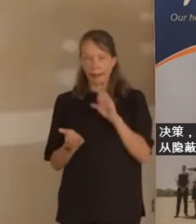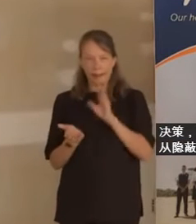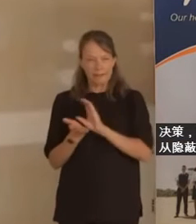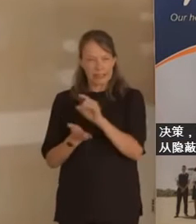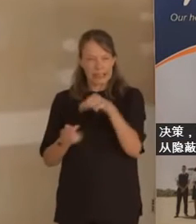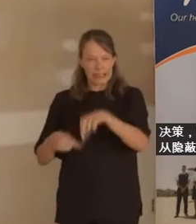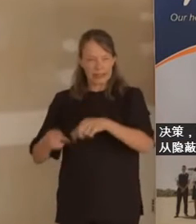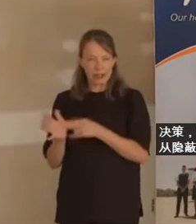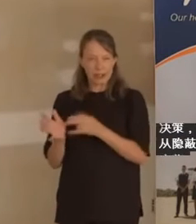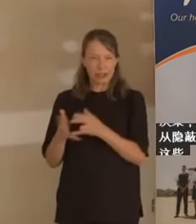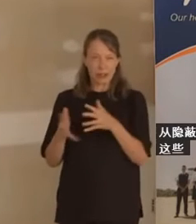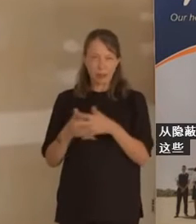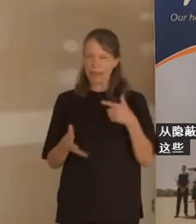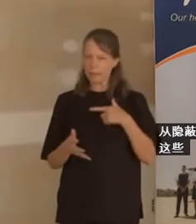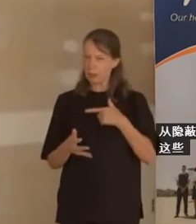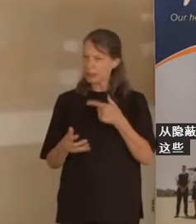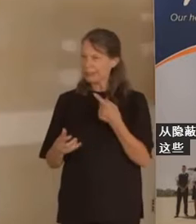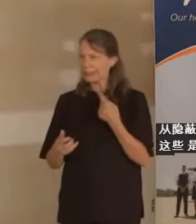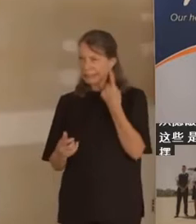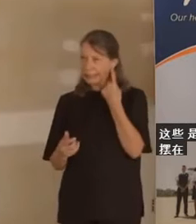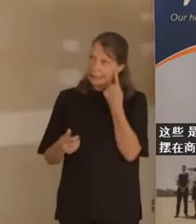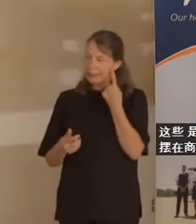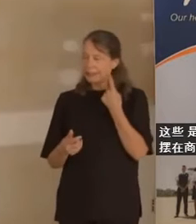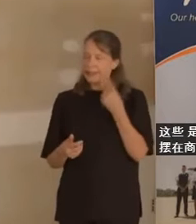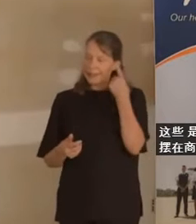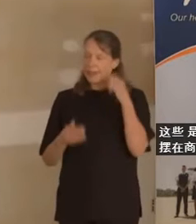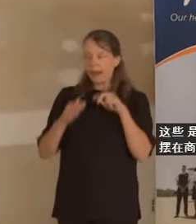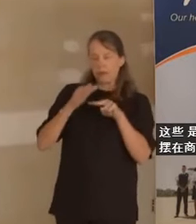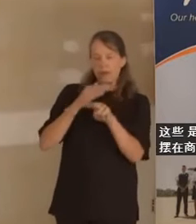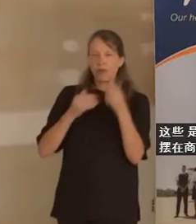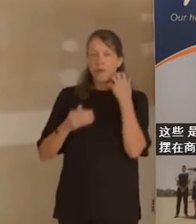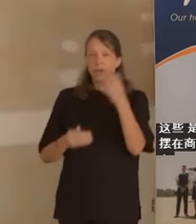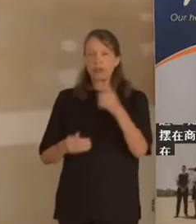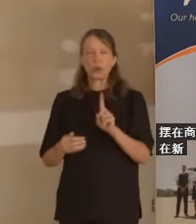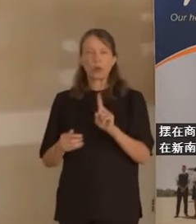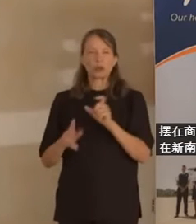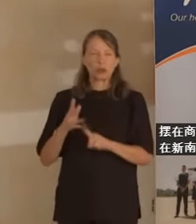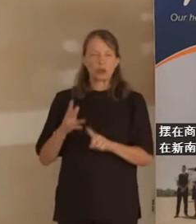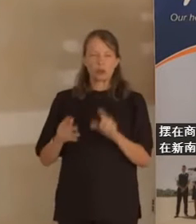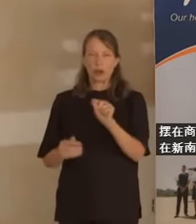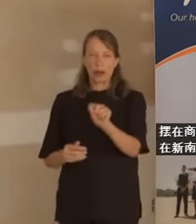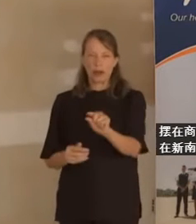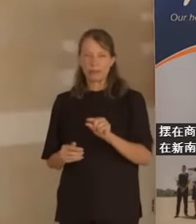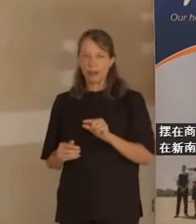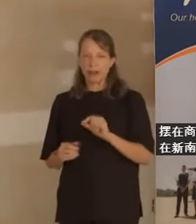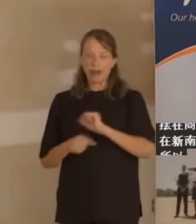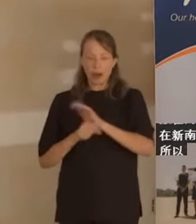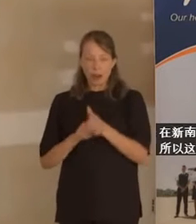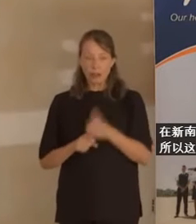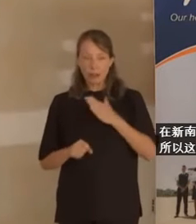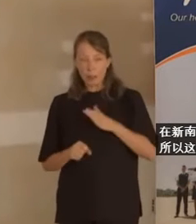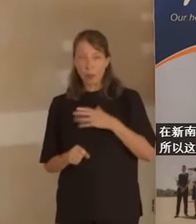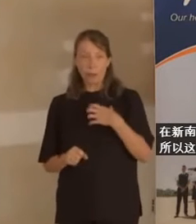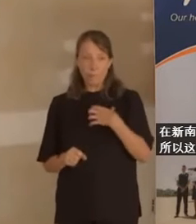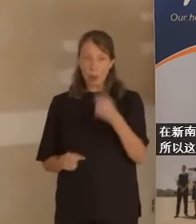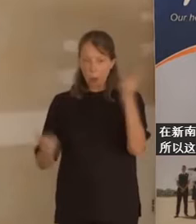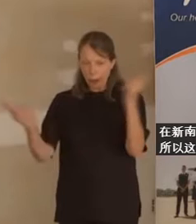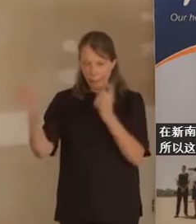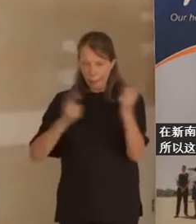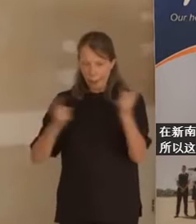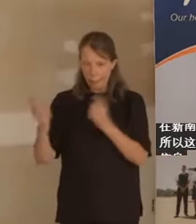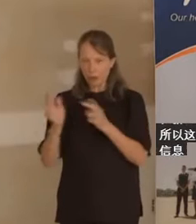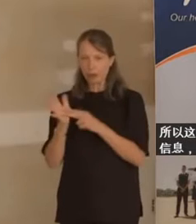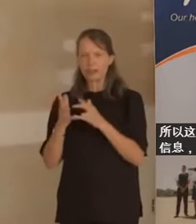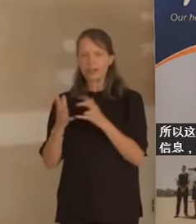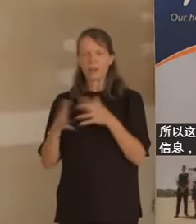impacts of COVID-19. These are the decisions that are in front of business leaders. We want to see more of those jobs placed here in New South Wales. So this is a